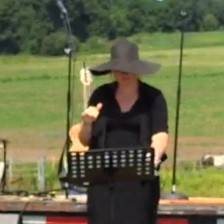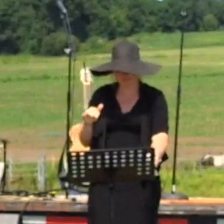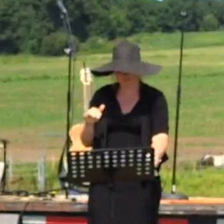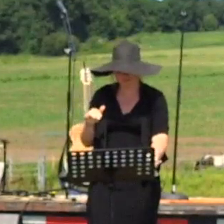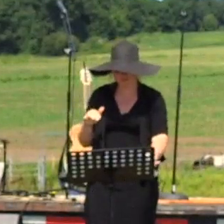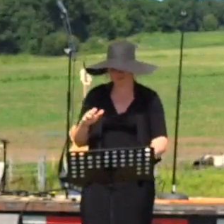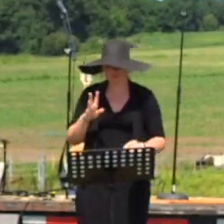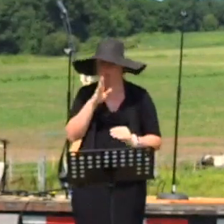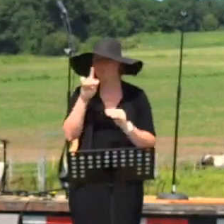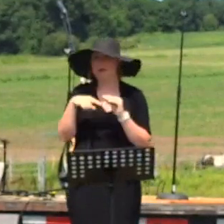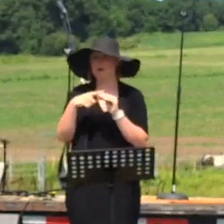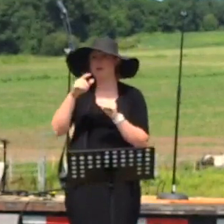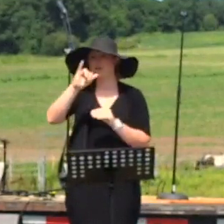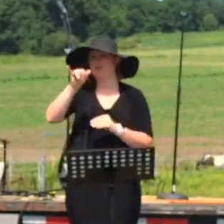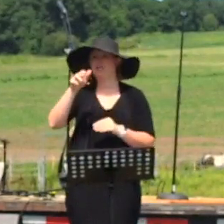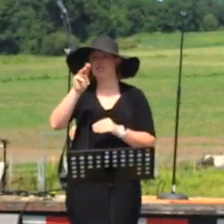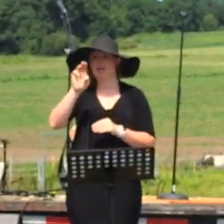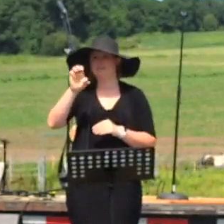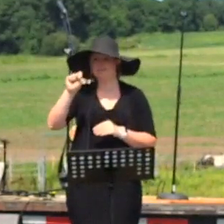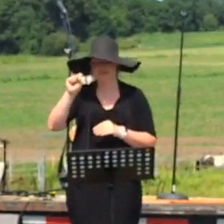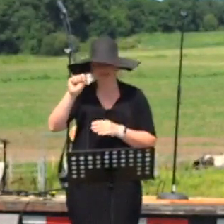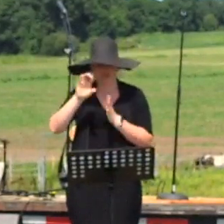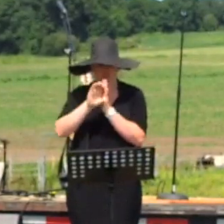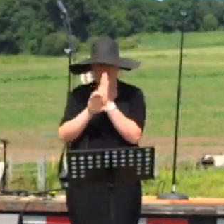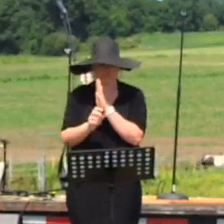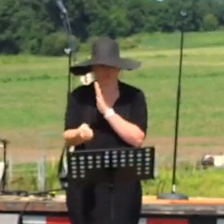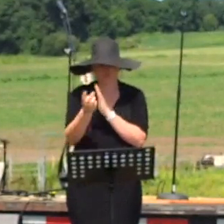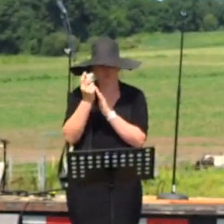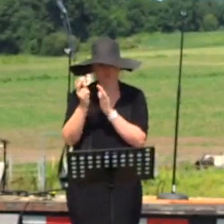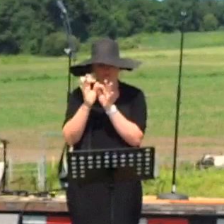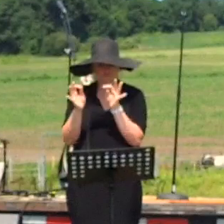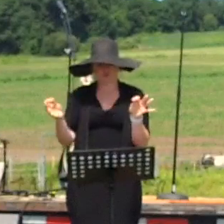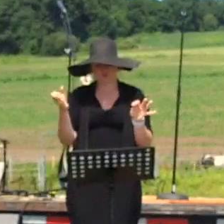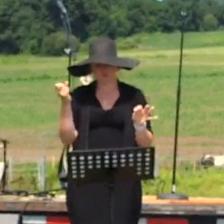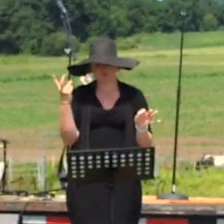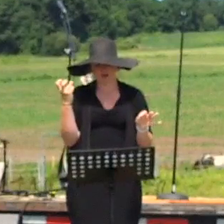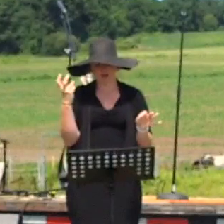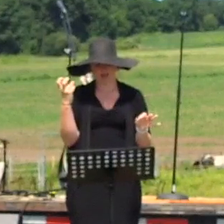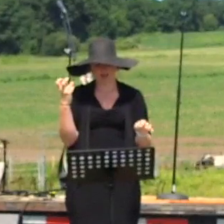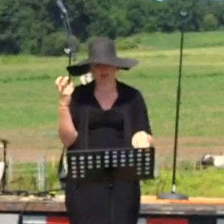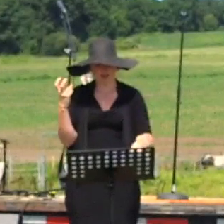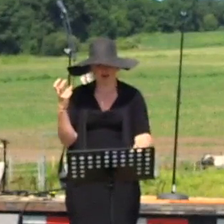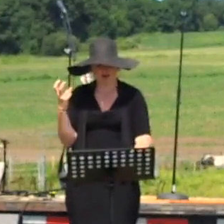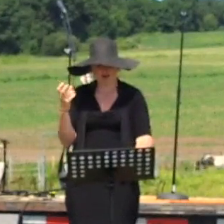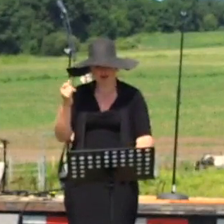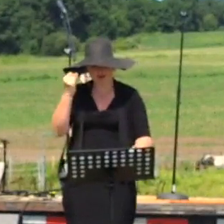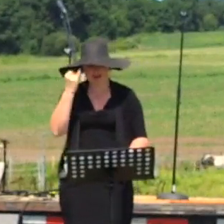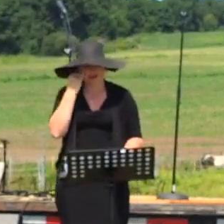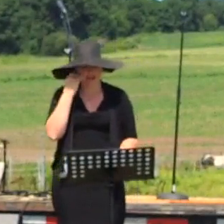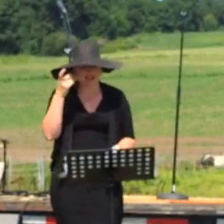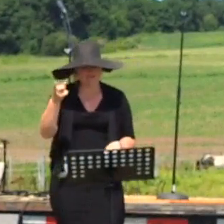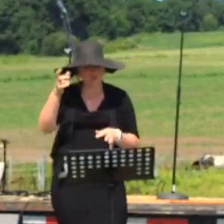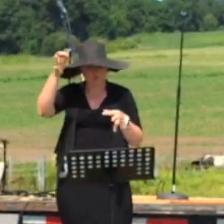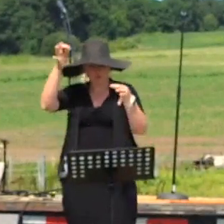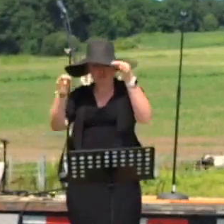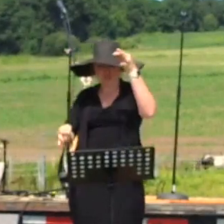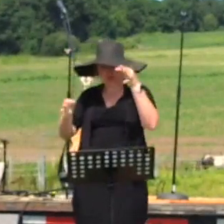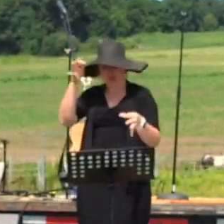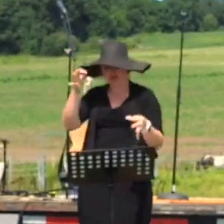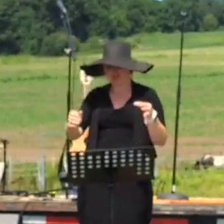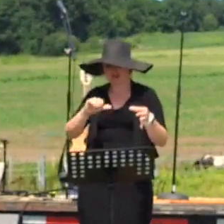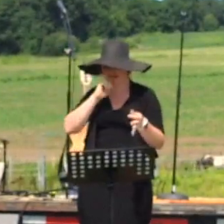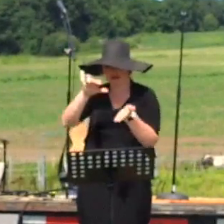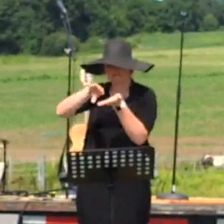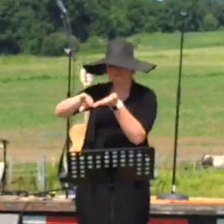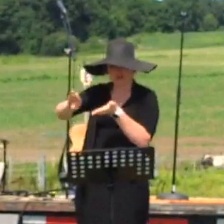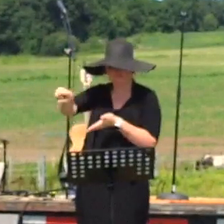Apostle James. And chapter 2, starting in verse 12, James says, "So whatever you say or whatever you do, remember that you